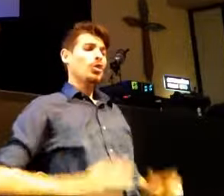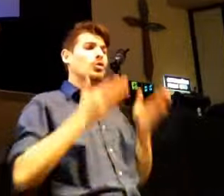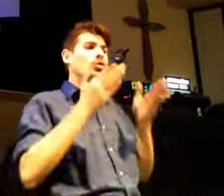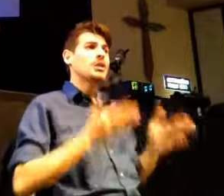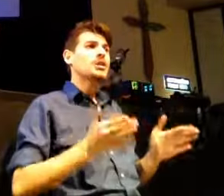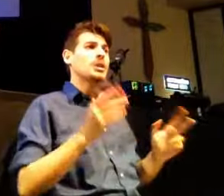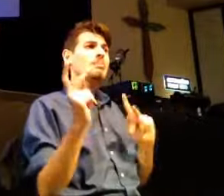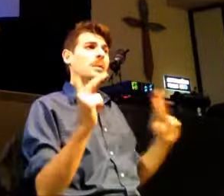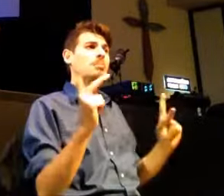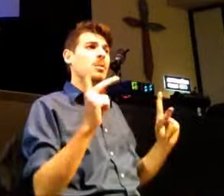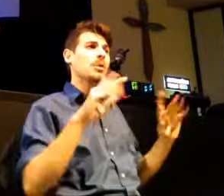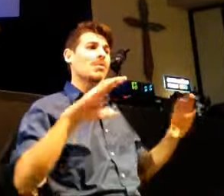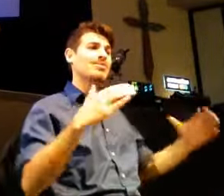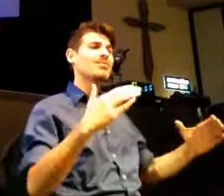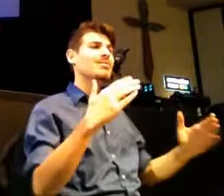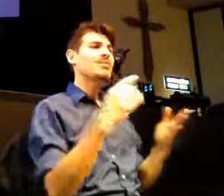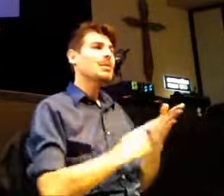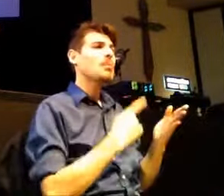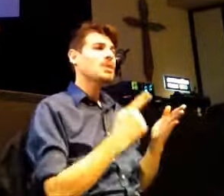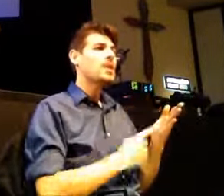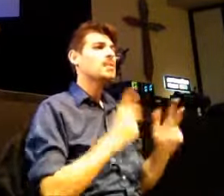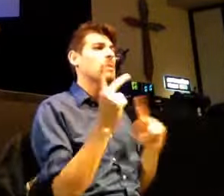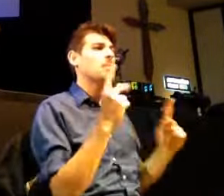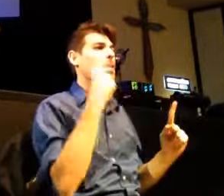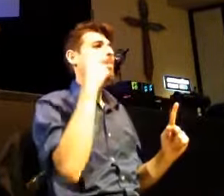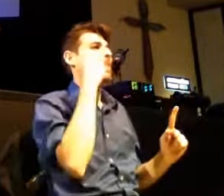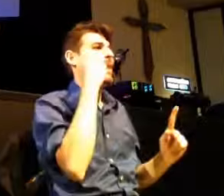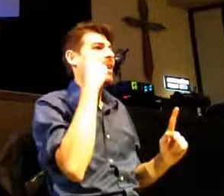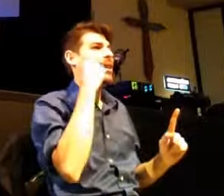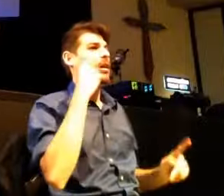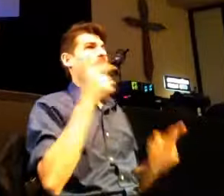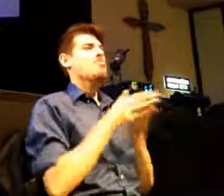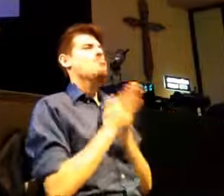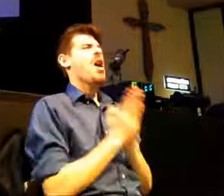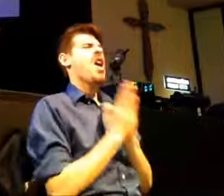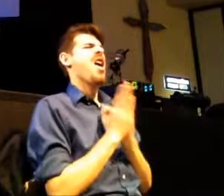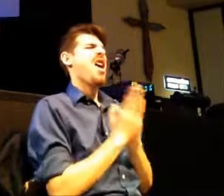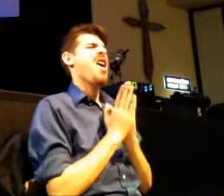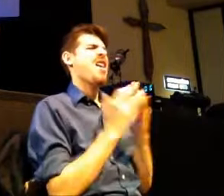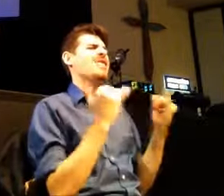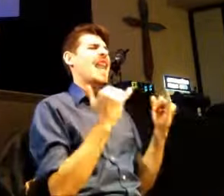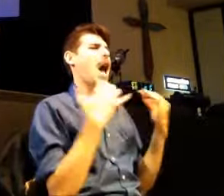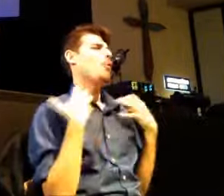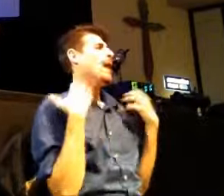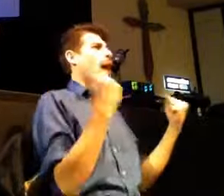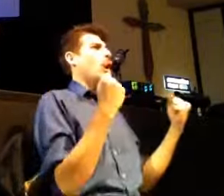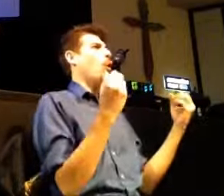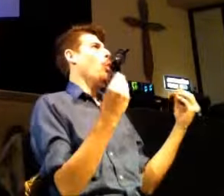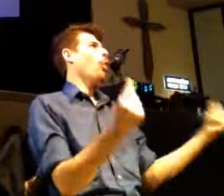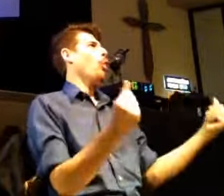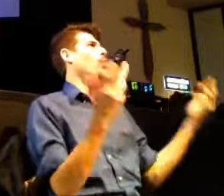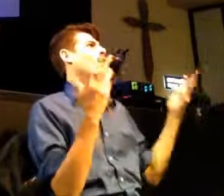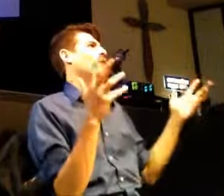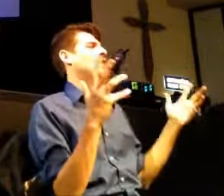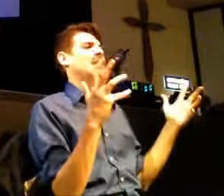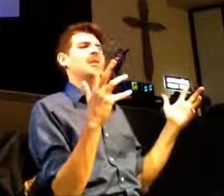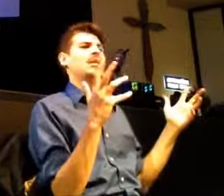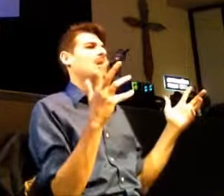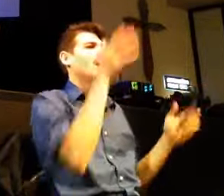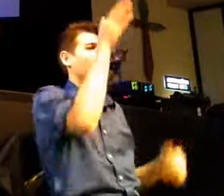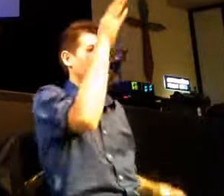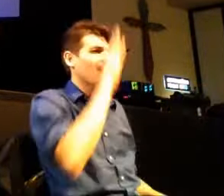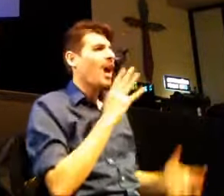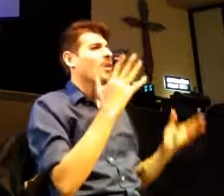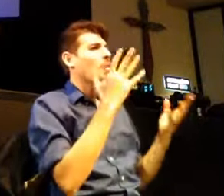often with things like anxiety or depression or other issues. Get help. God wants you to get help